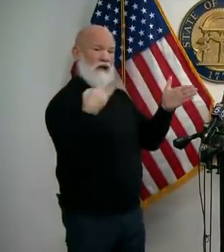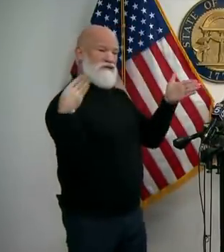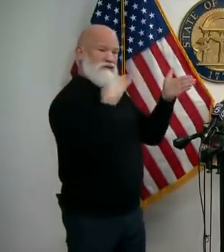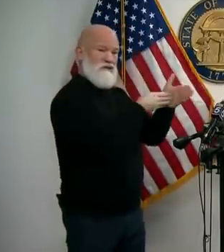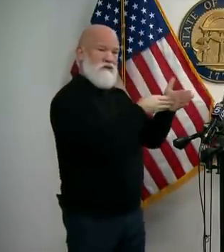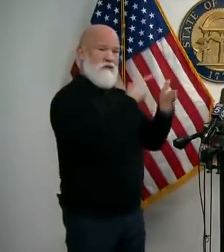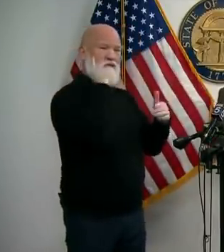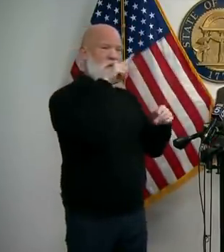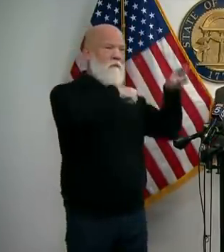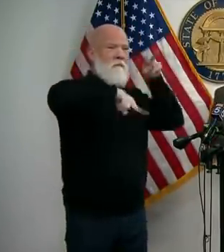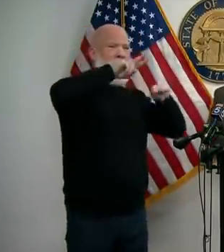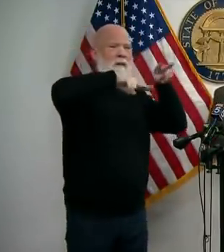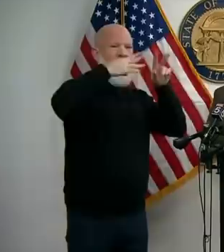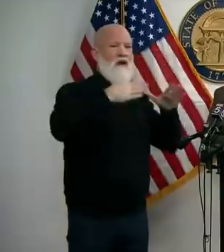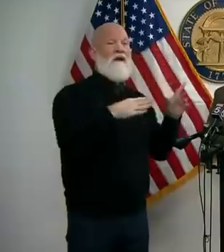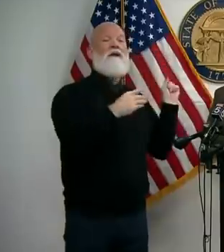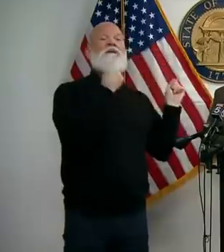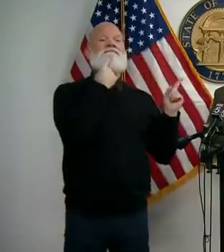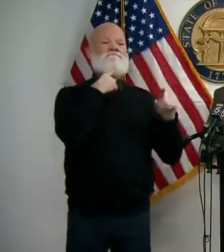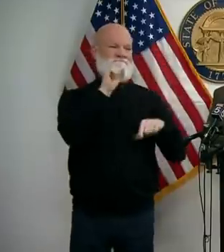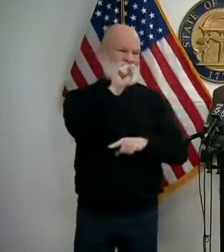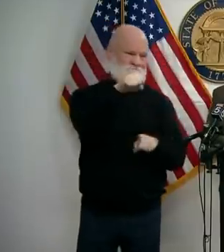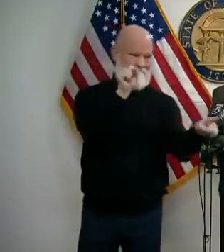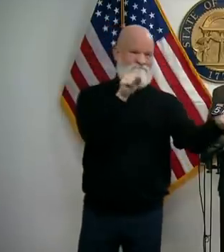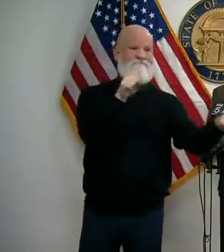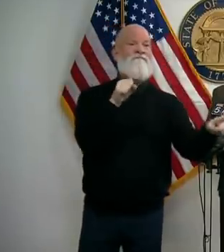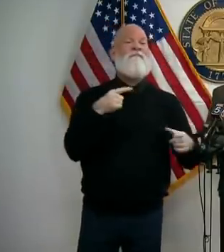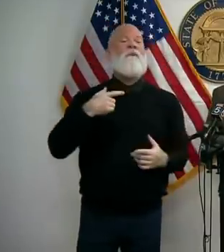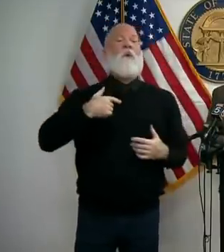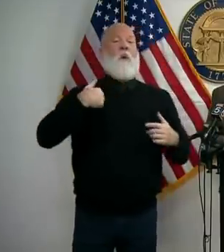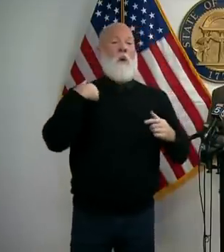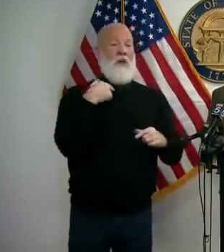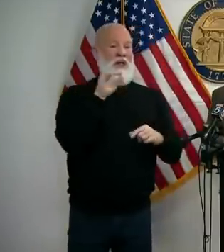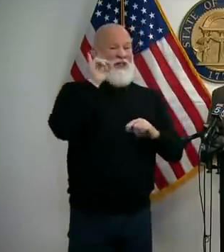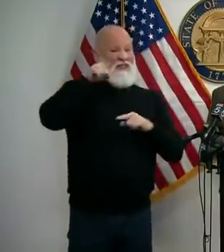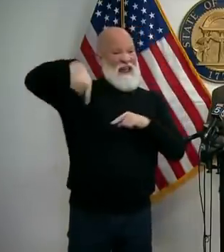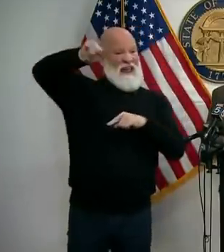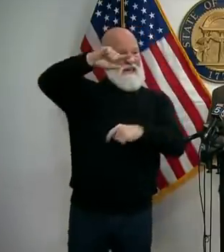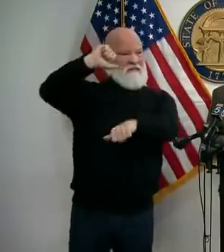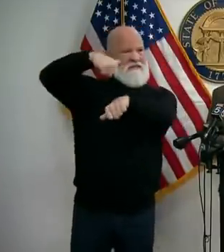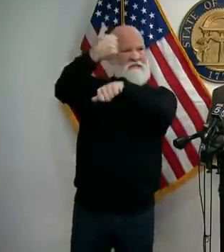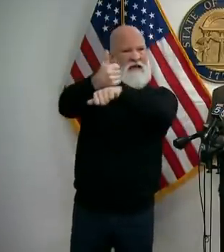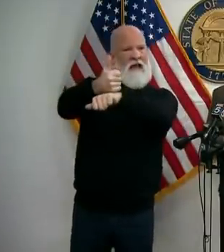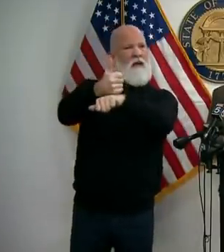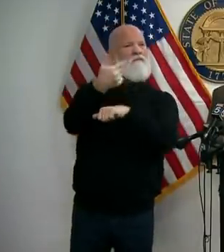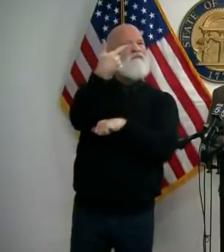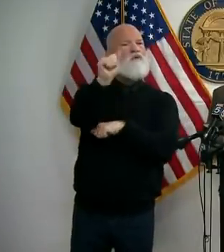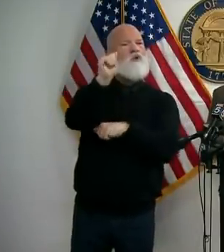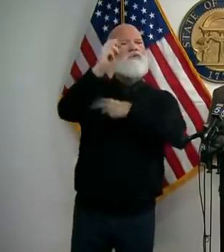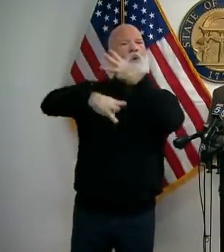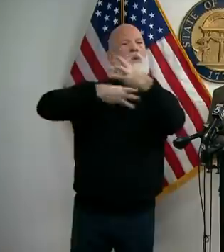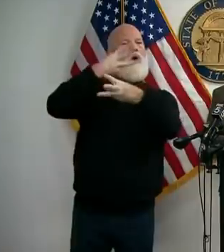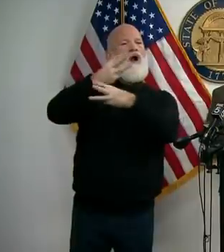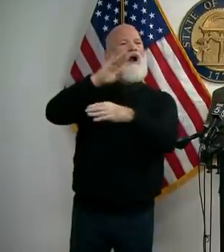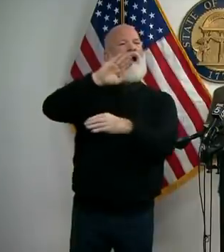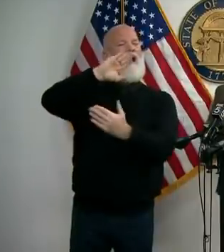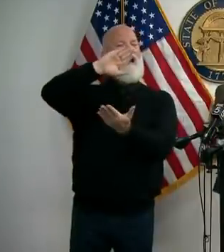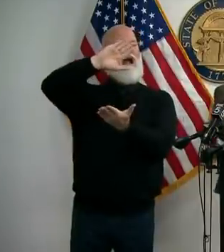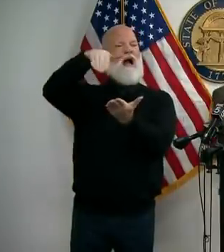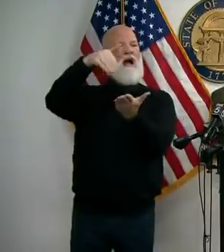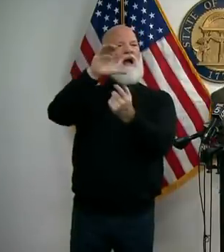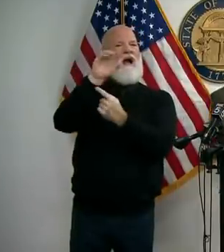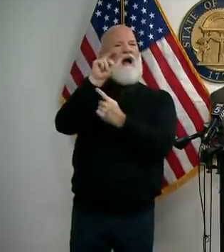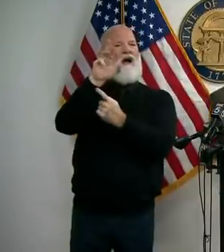Yeah. So they're at Georgia World Congress Center. That's a big place. So it's a difficult thing to allow people to move